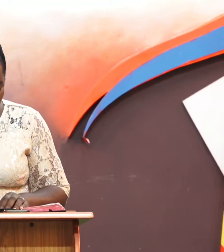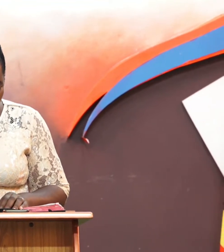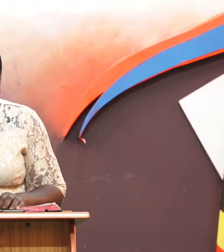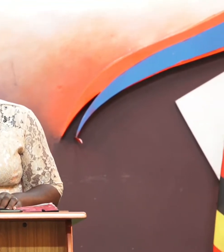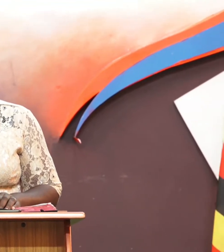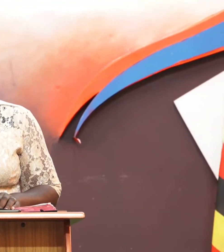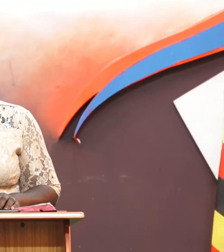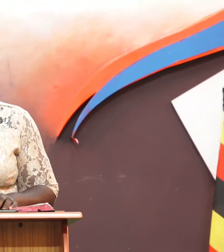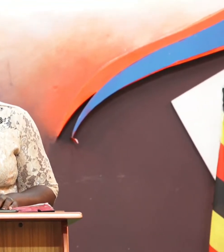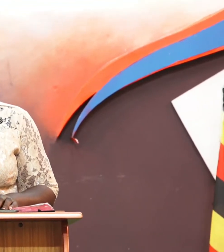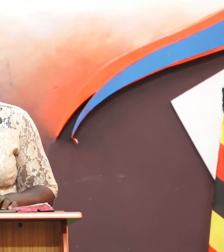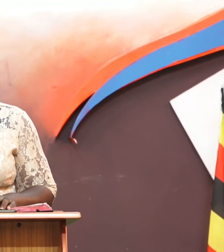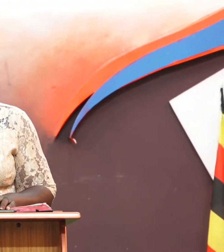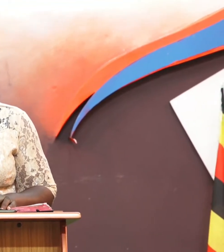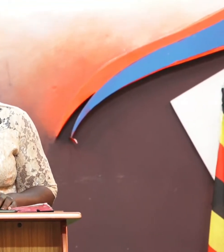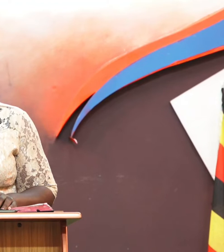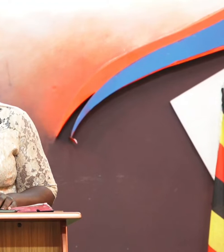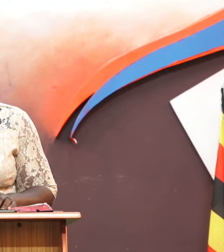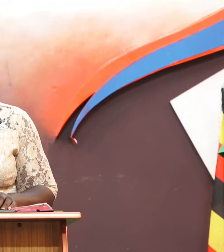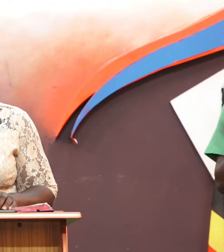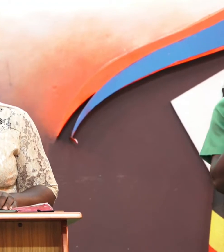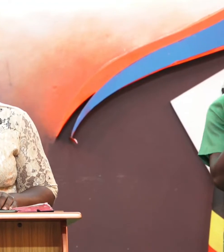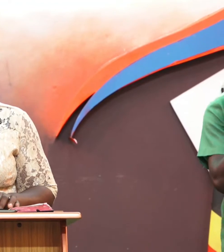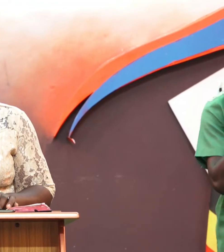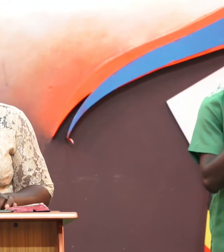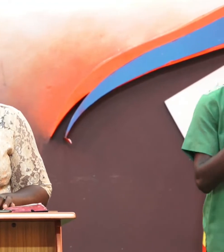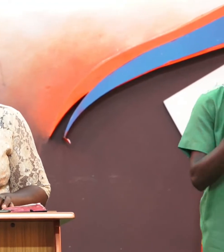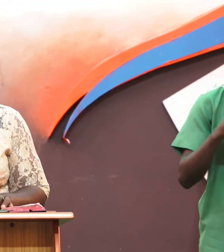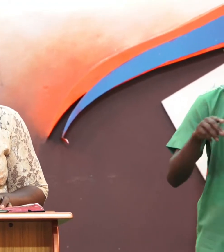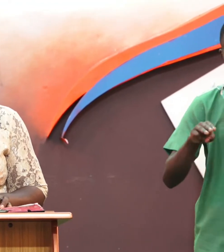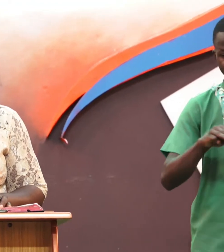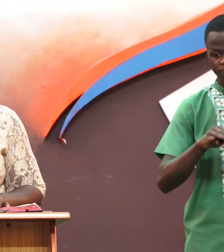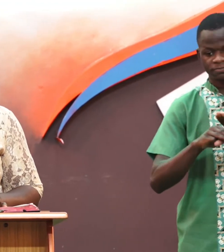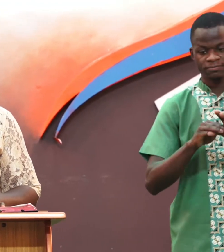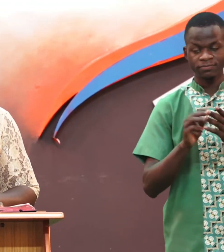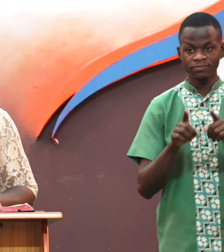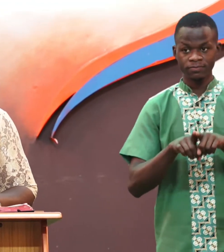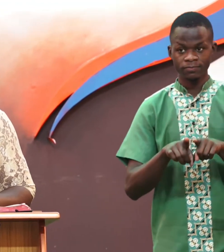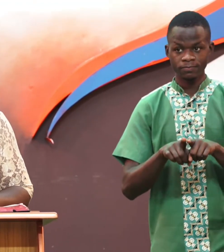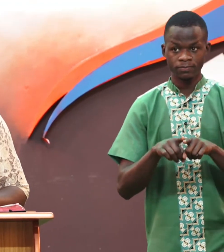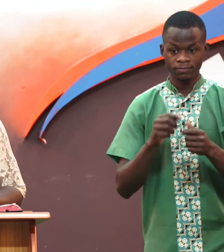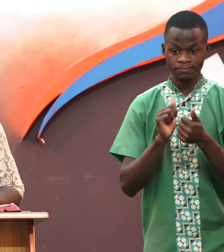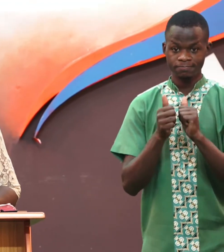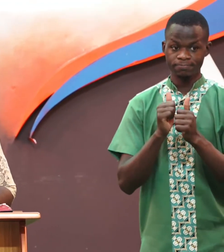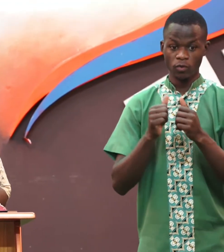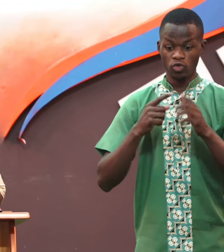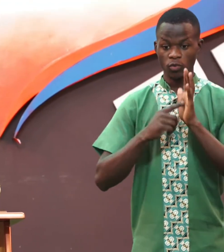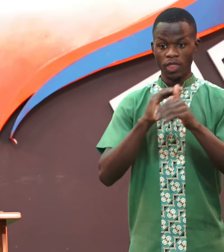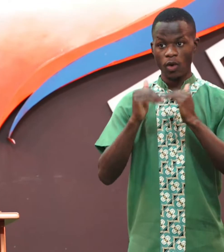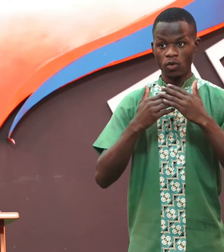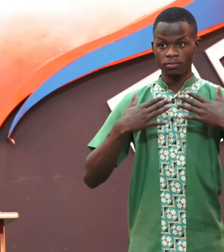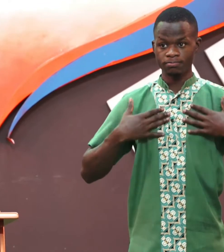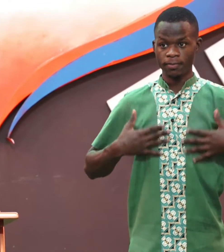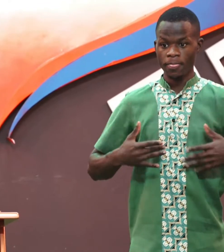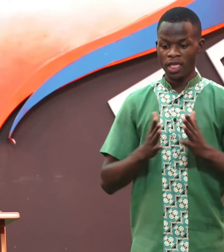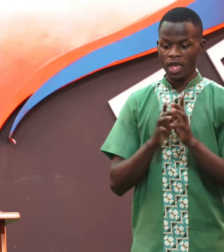iniquity. The tongue is set among the our members as that which defiles the entire body and sets